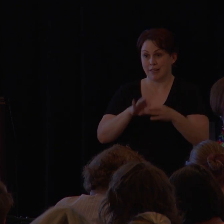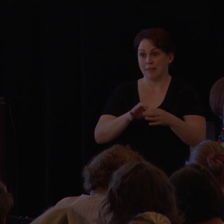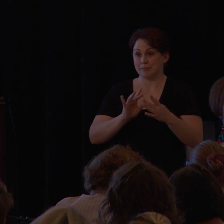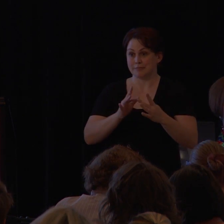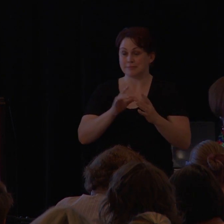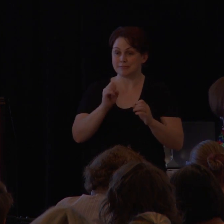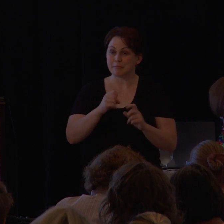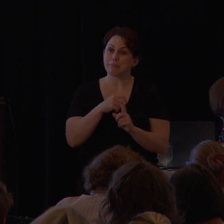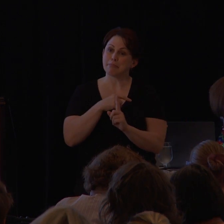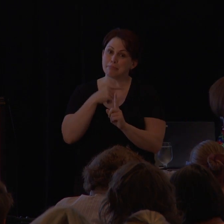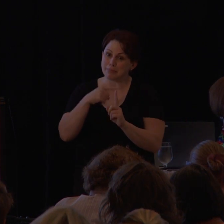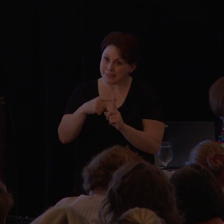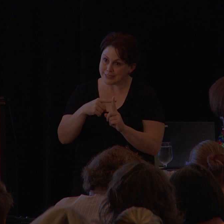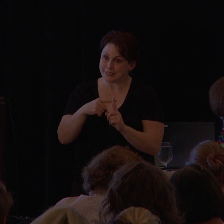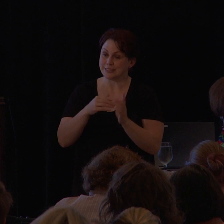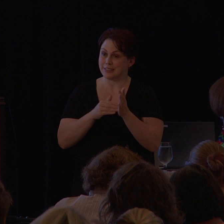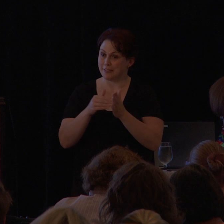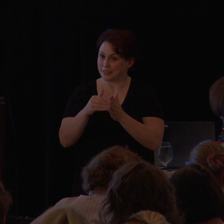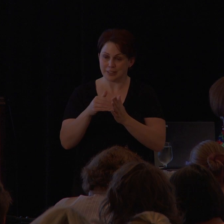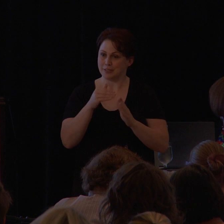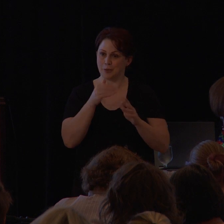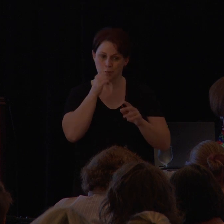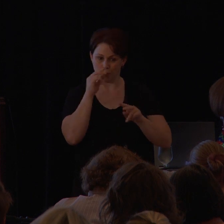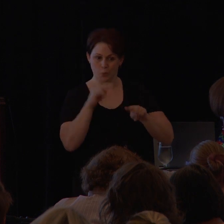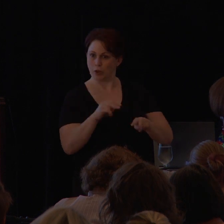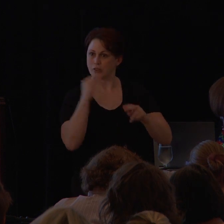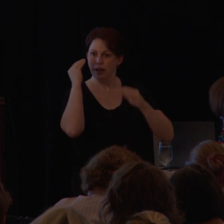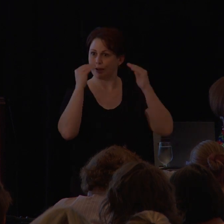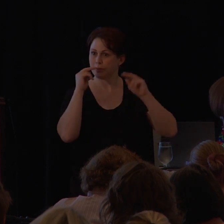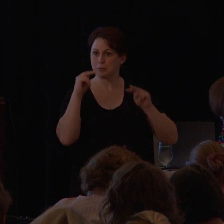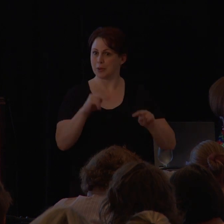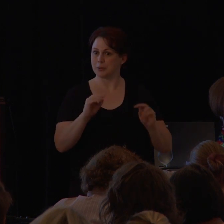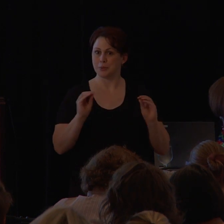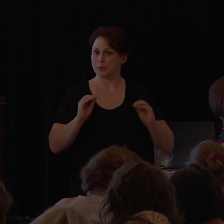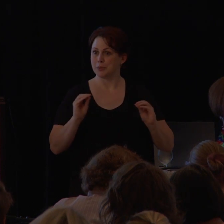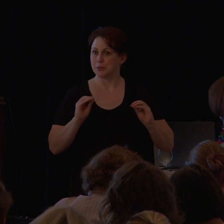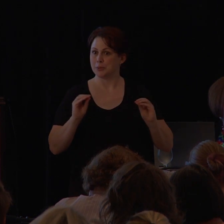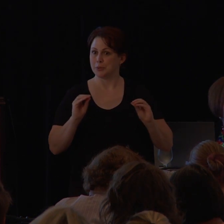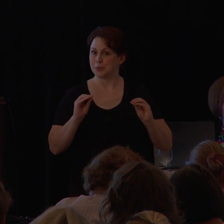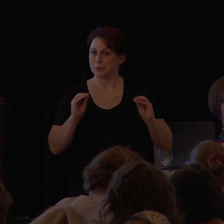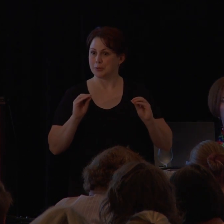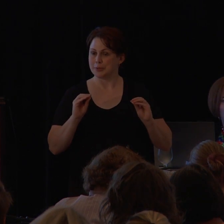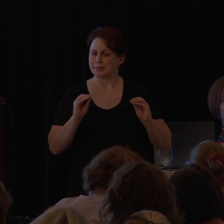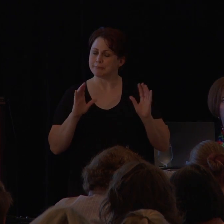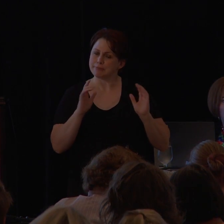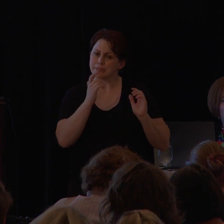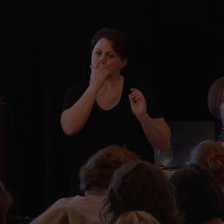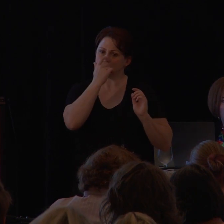internet, but that more frequently it was on supervised time. So I don't know, as I say, exactly, but it's